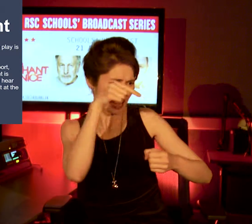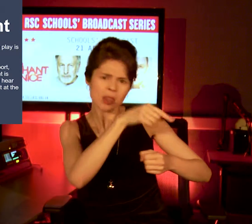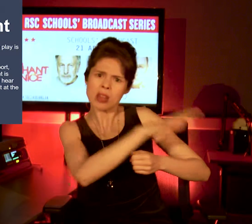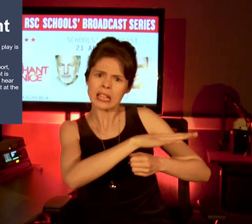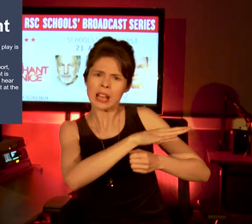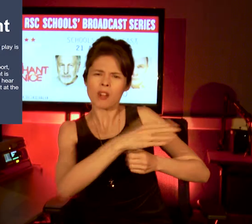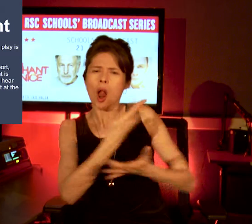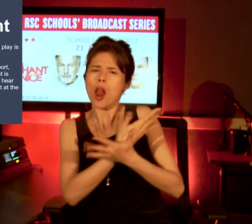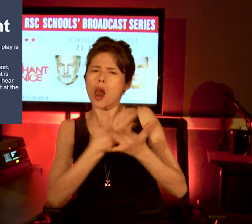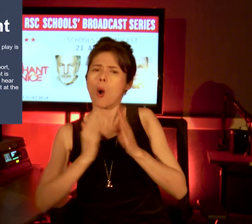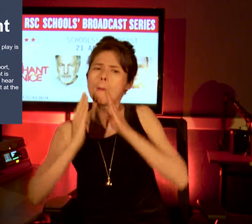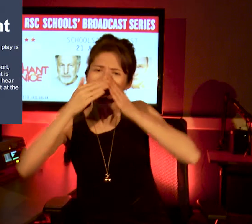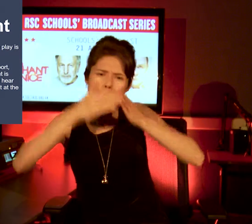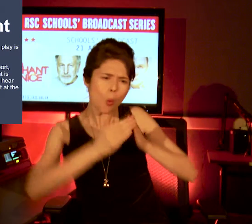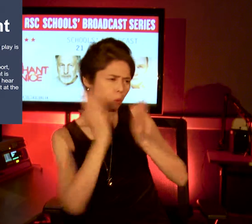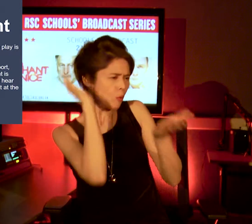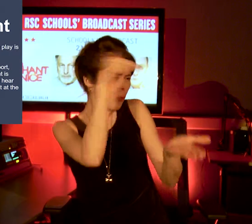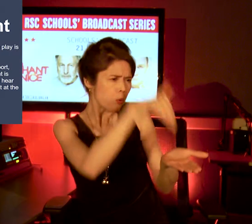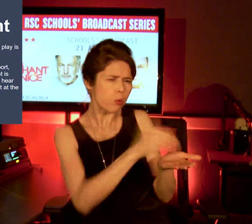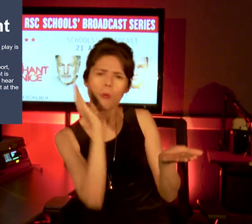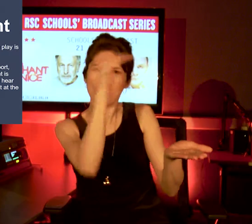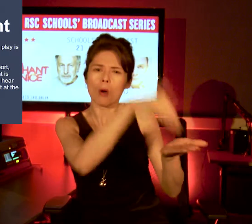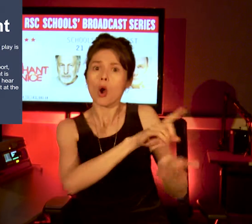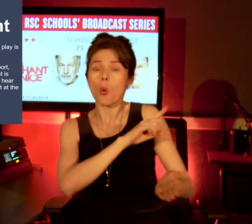Unlike Venice, which is a port,